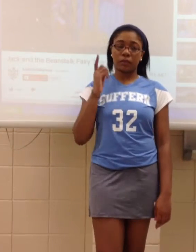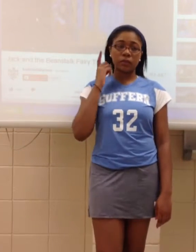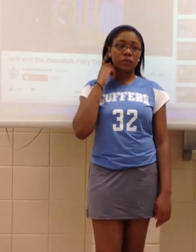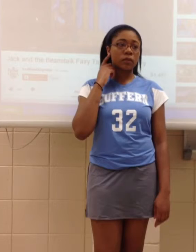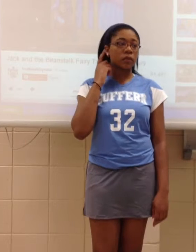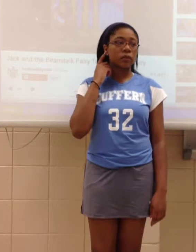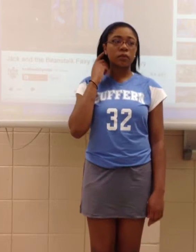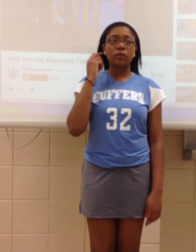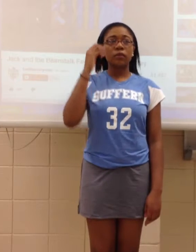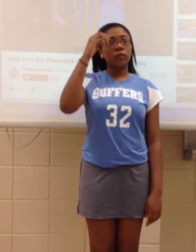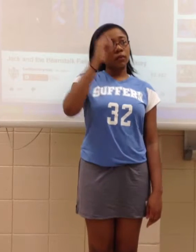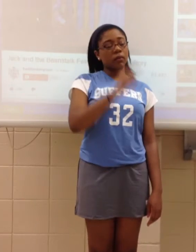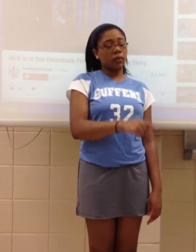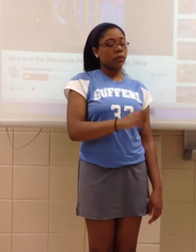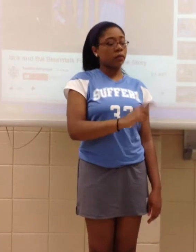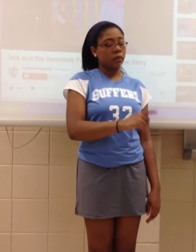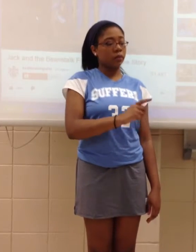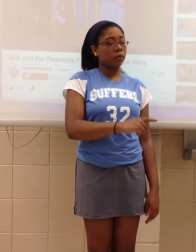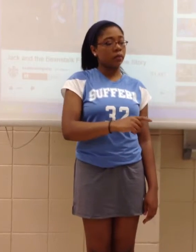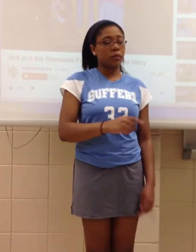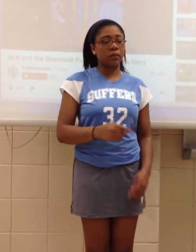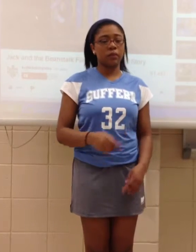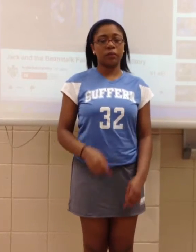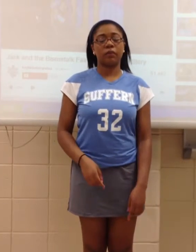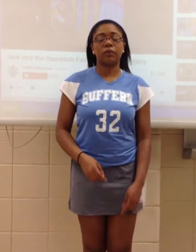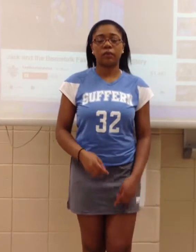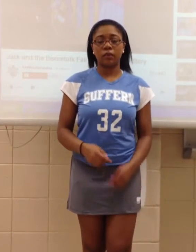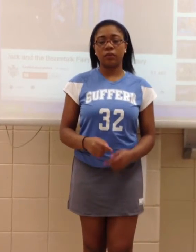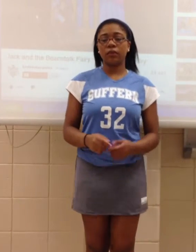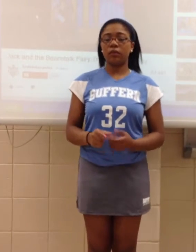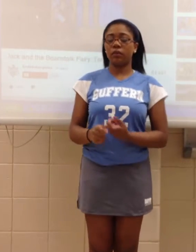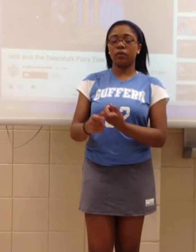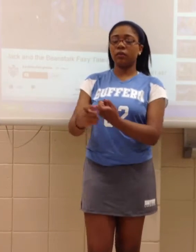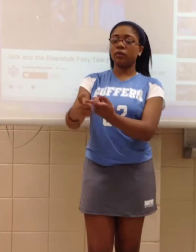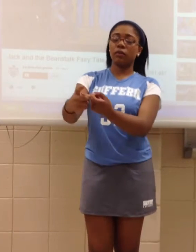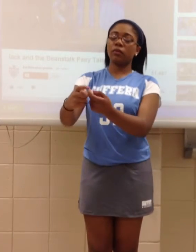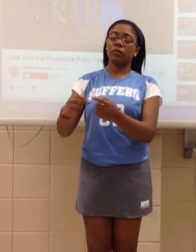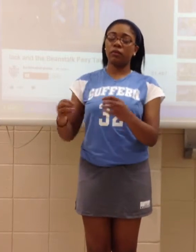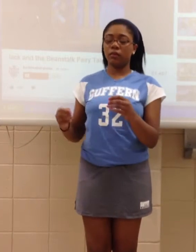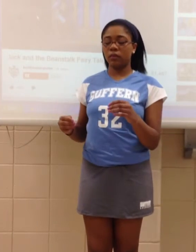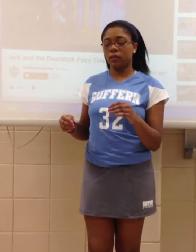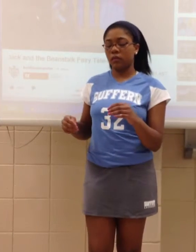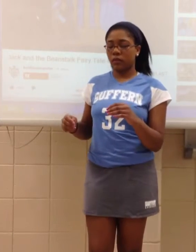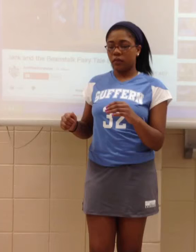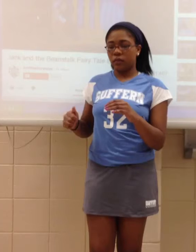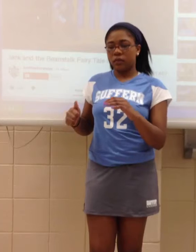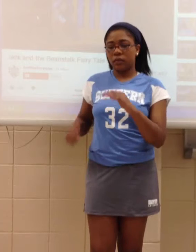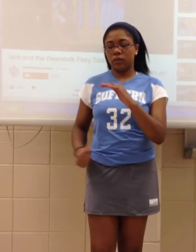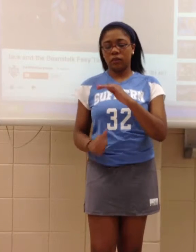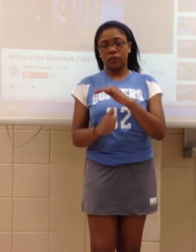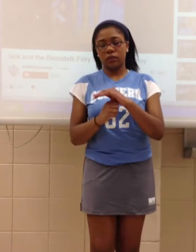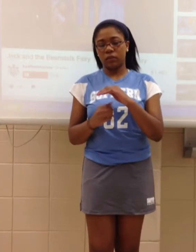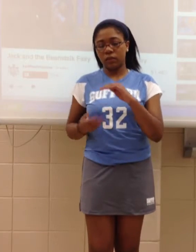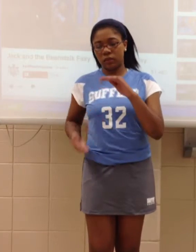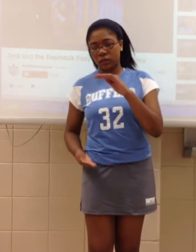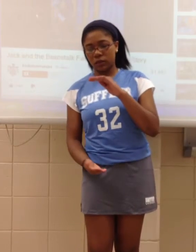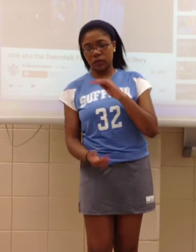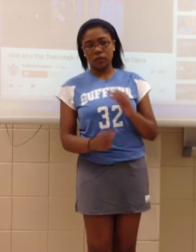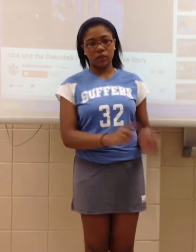than he heard the tramping of giant boots and ran to hide in the oven. The giant roared, "Fee,